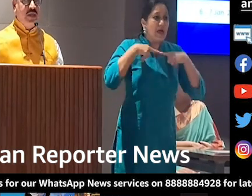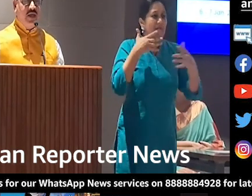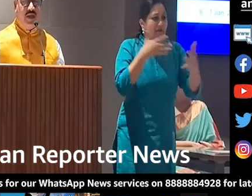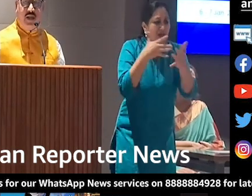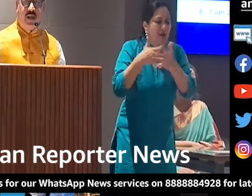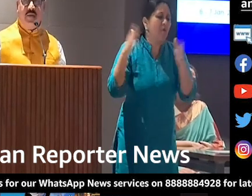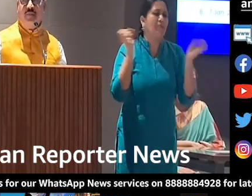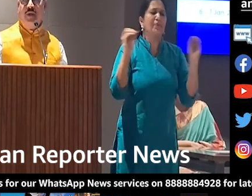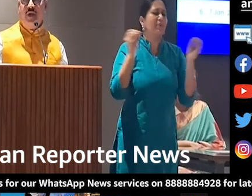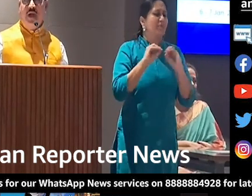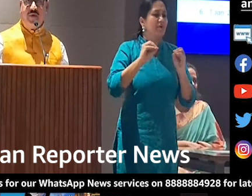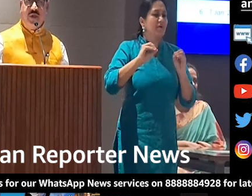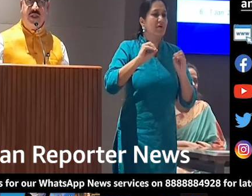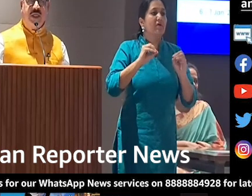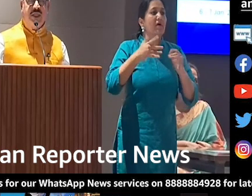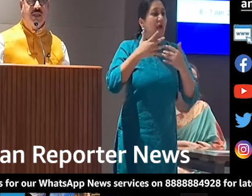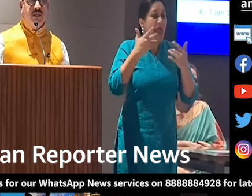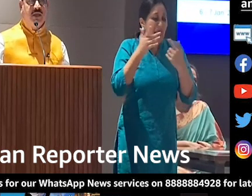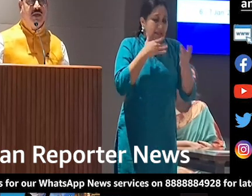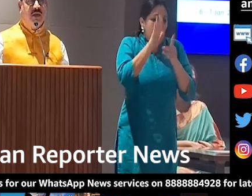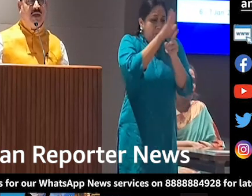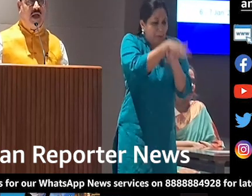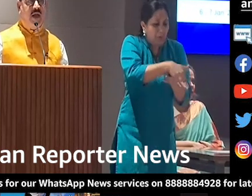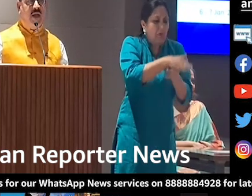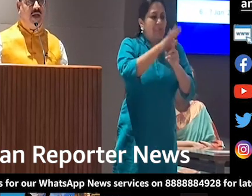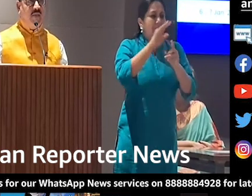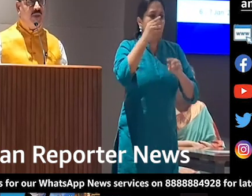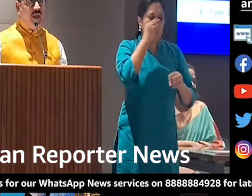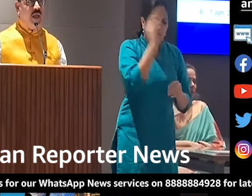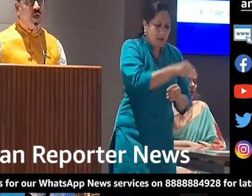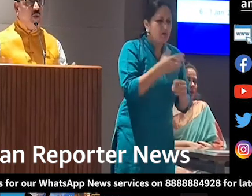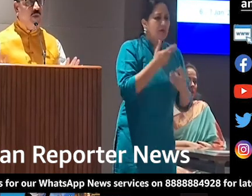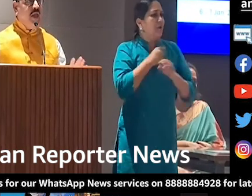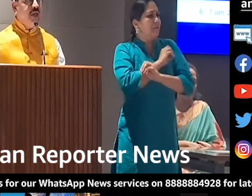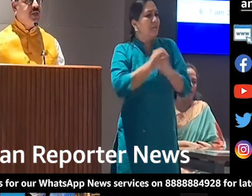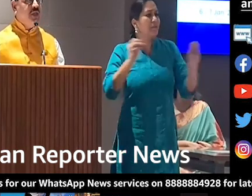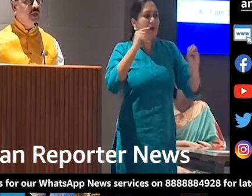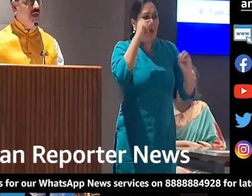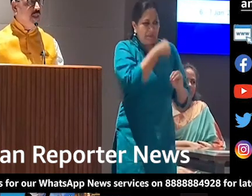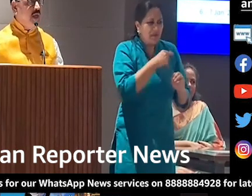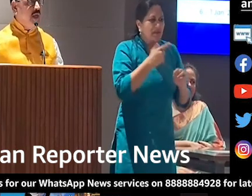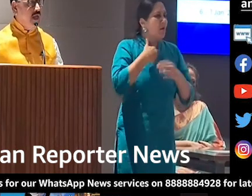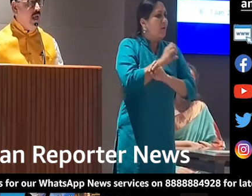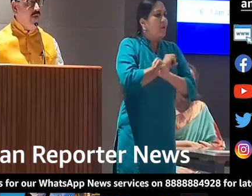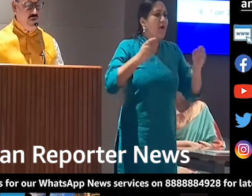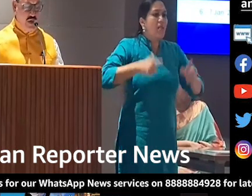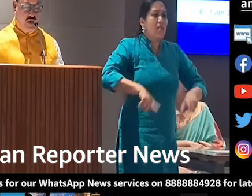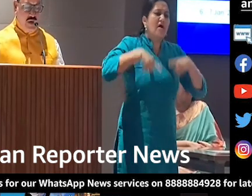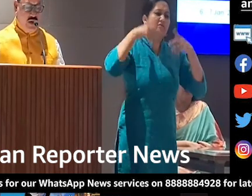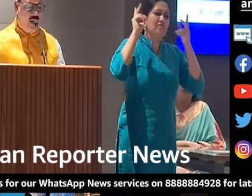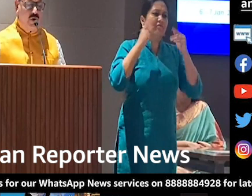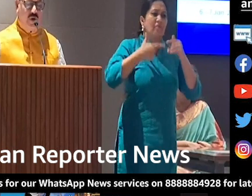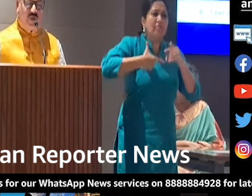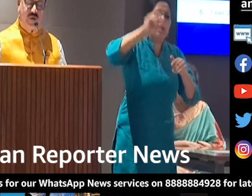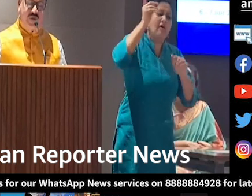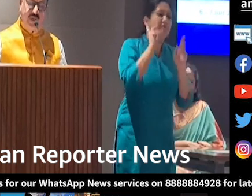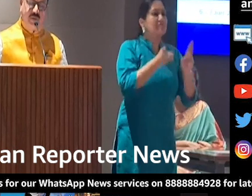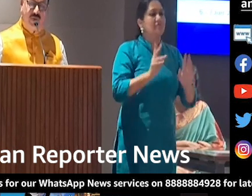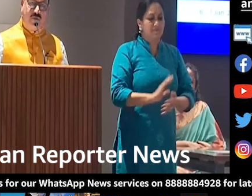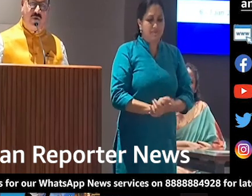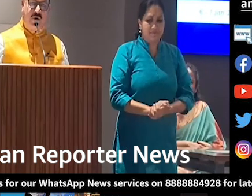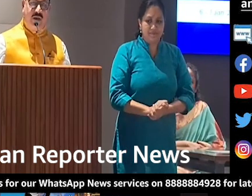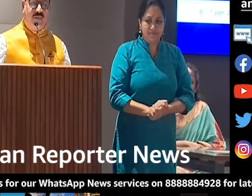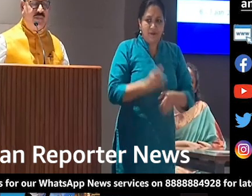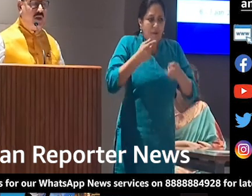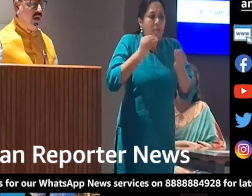face any atrocities and any humiliation in their life. I'm not going to take